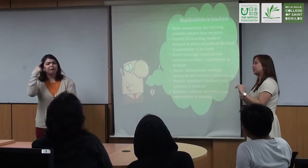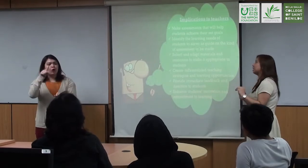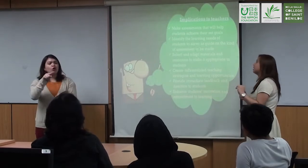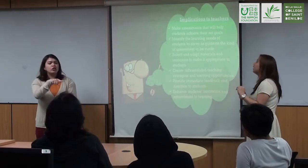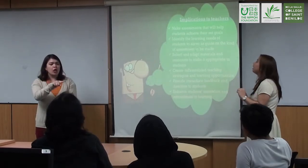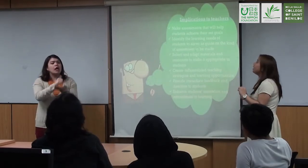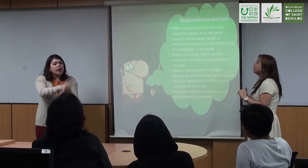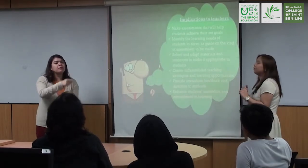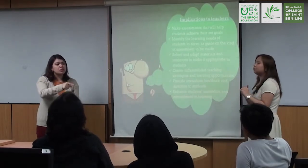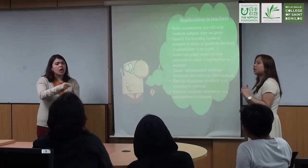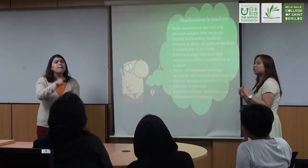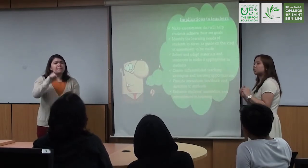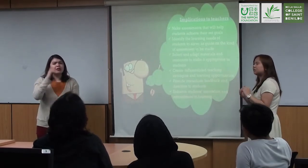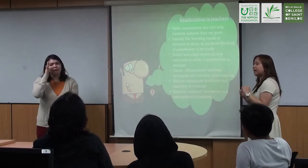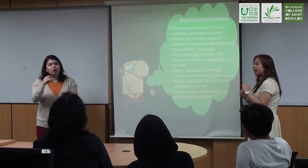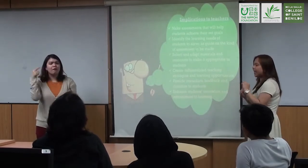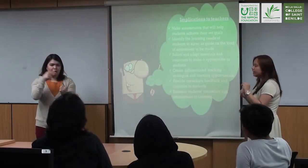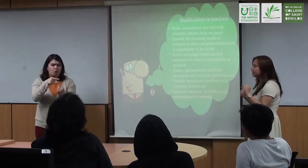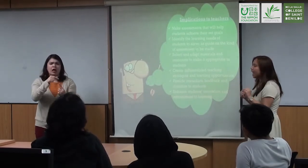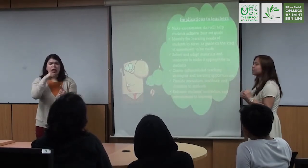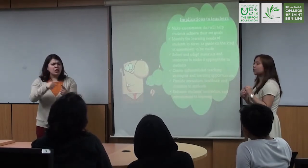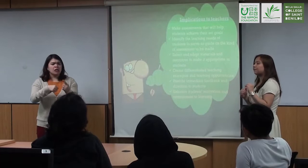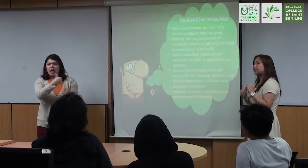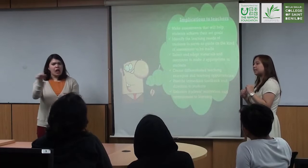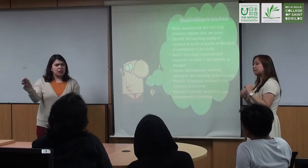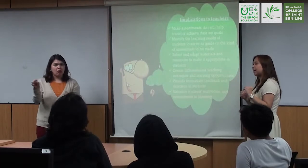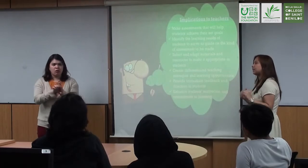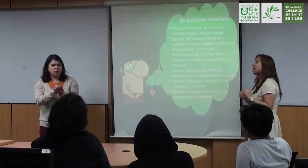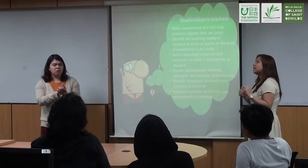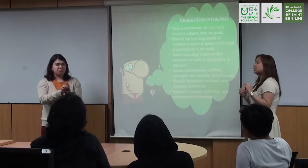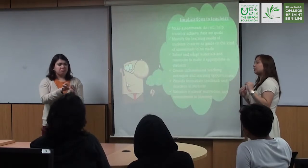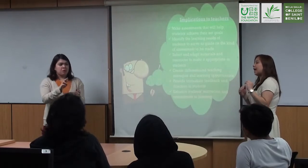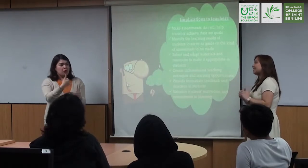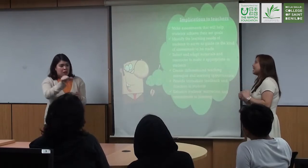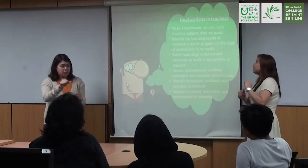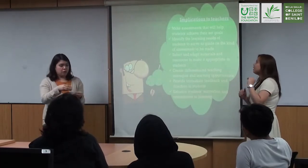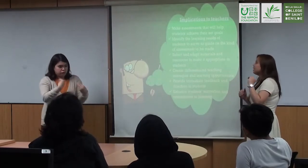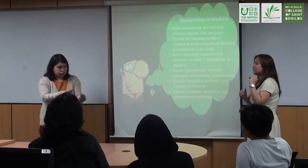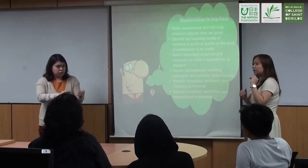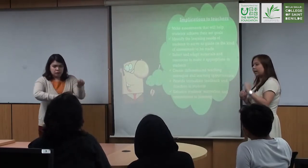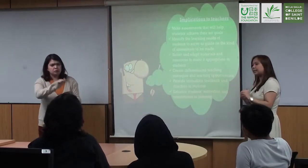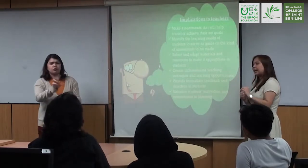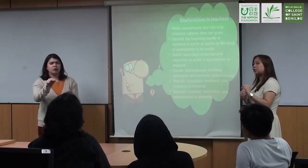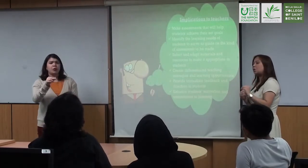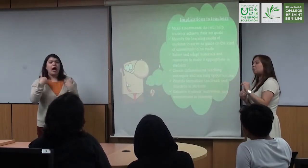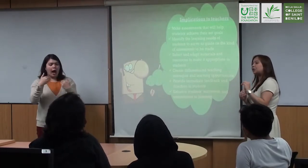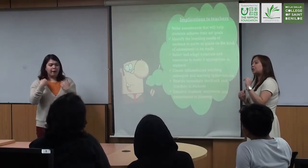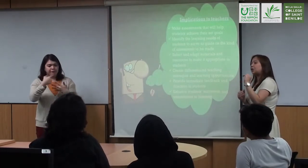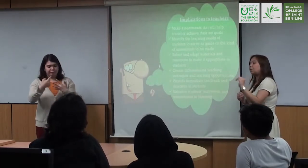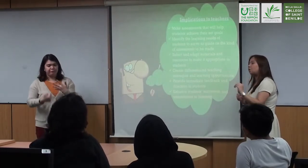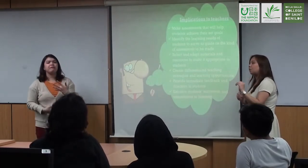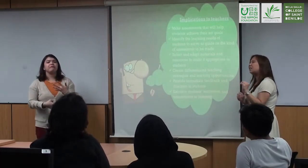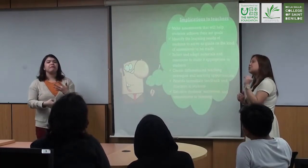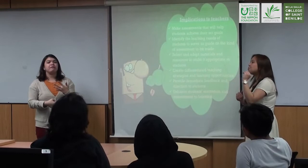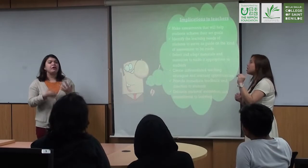set goals. So we do not just make any kinds of assessment. So the assessment is directed